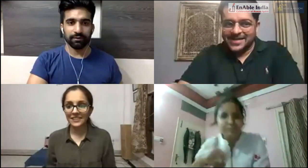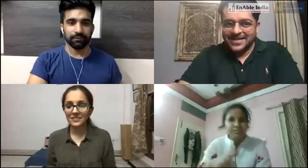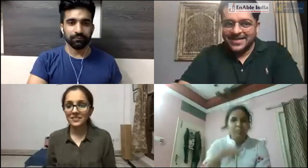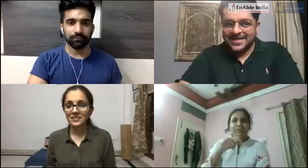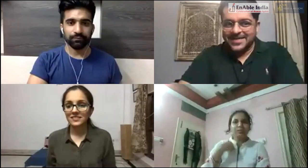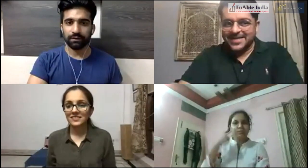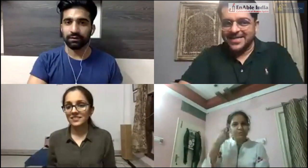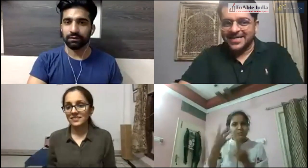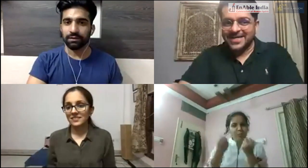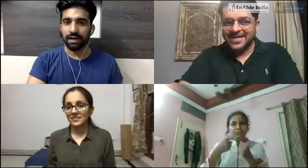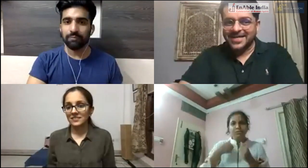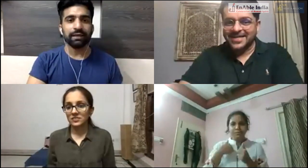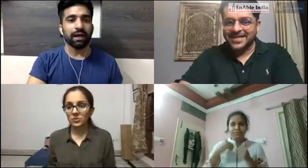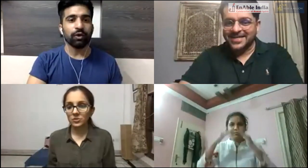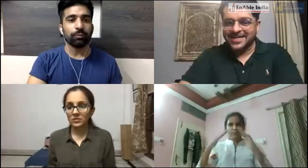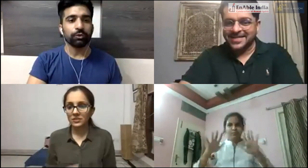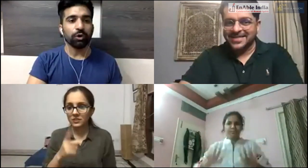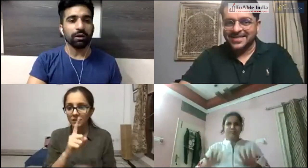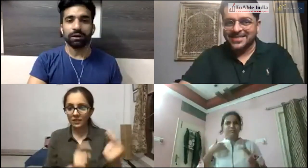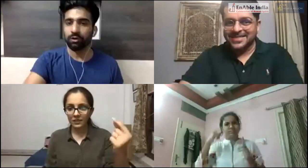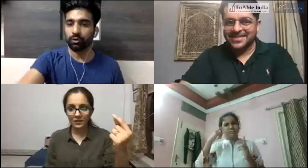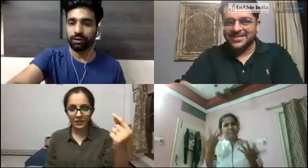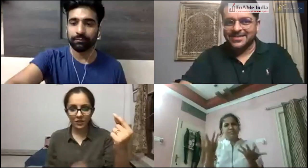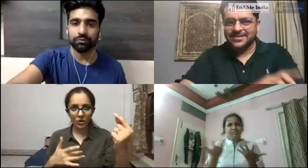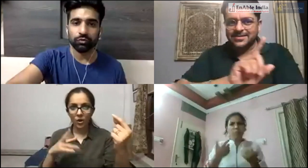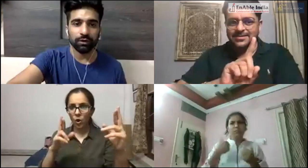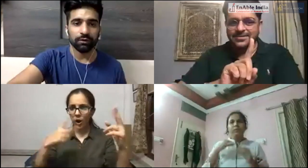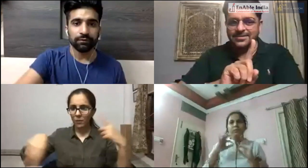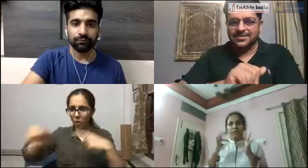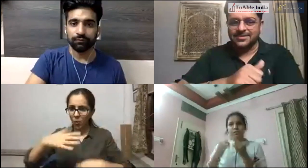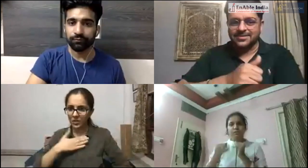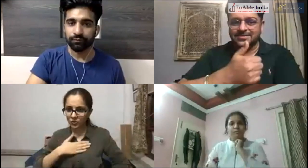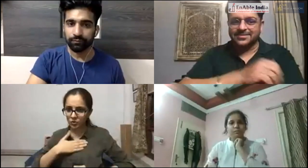great. I was saying, I hope you all are having a good time so far.